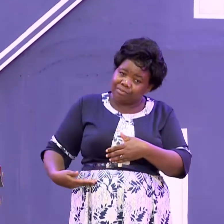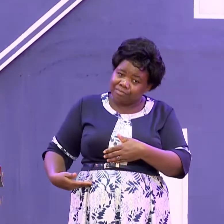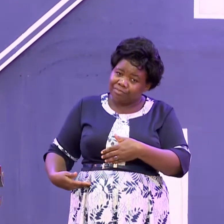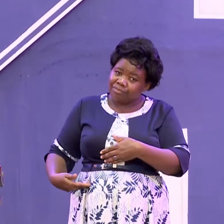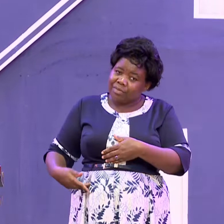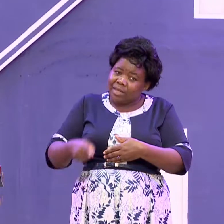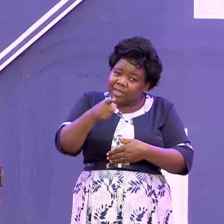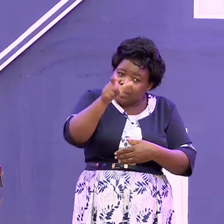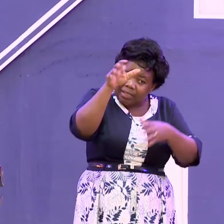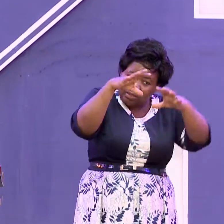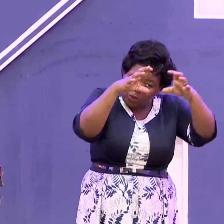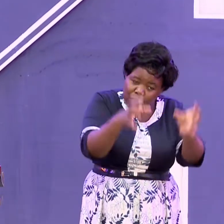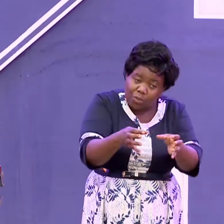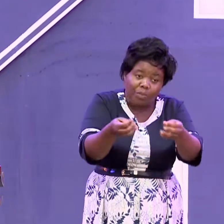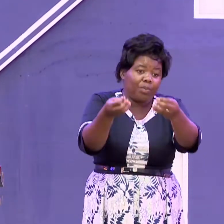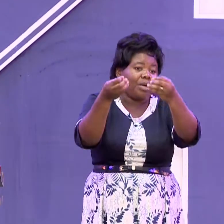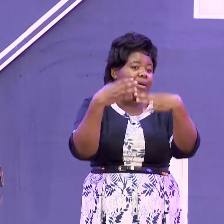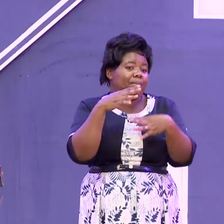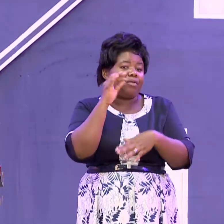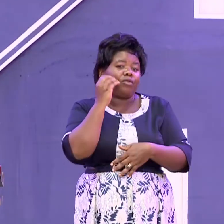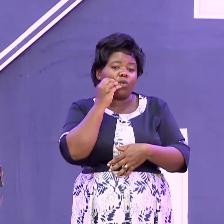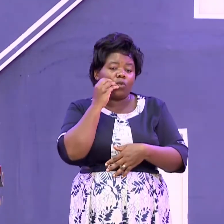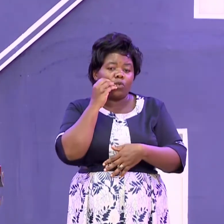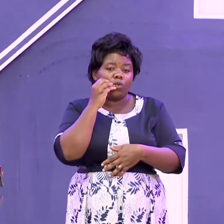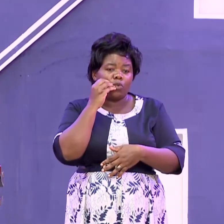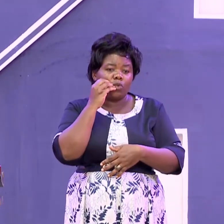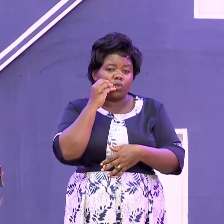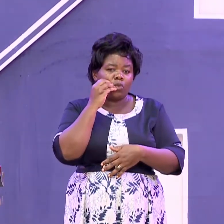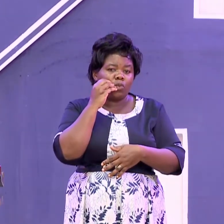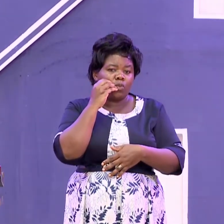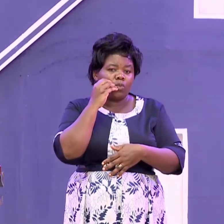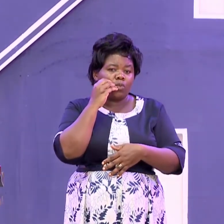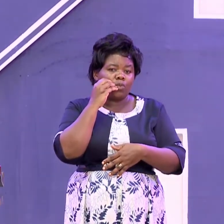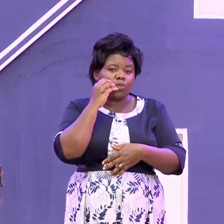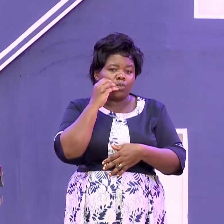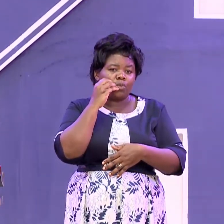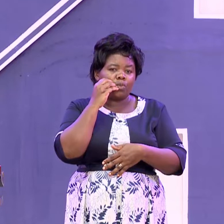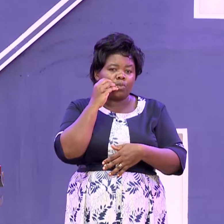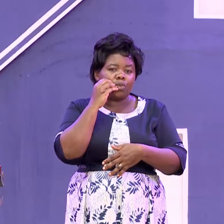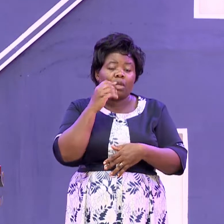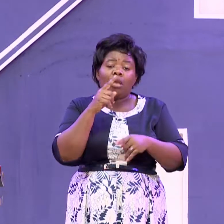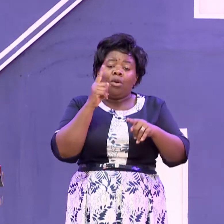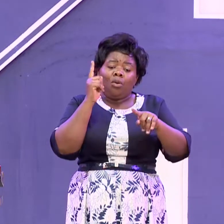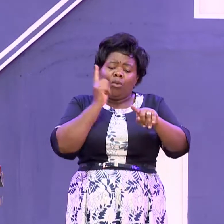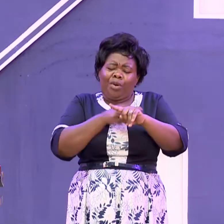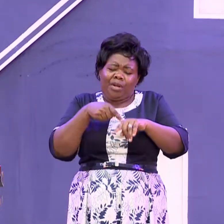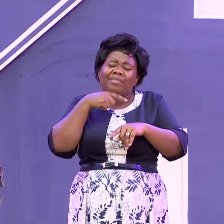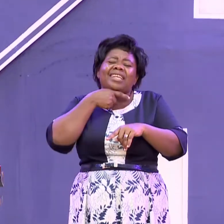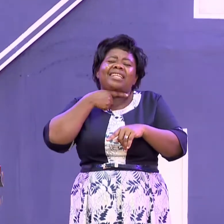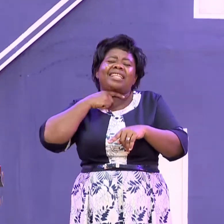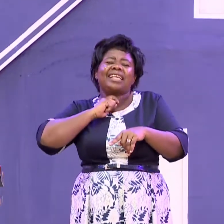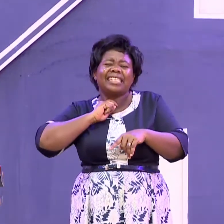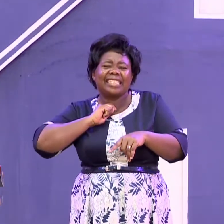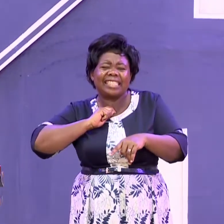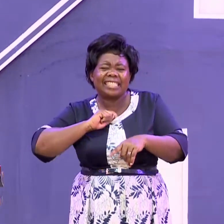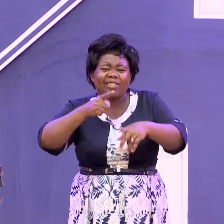group gave me food. Ekibinja kino kyenja udemu ku mukono ogwajjo champe chokulia. When I was thirsty, bwen naline nyonta,